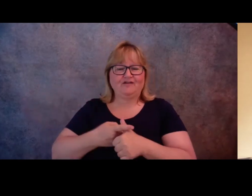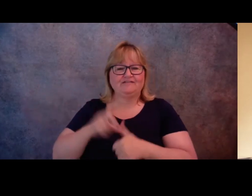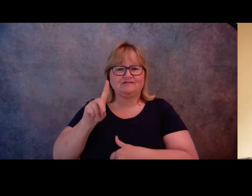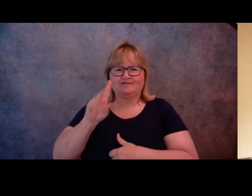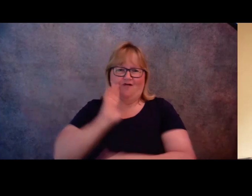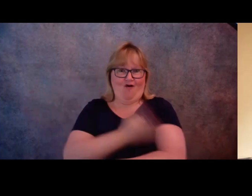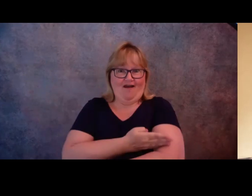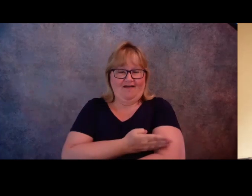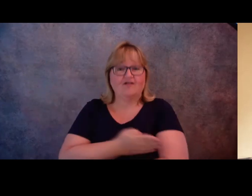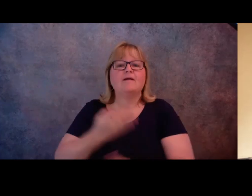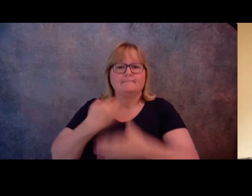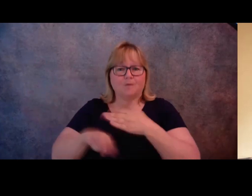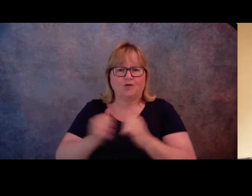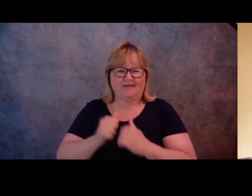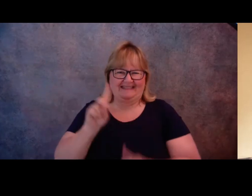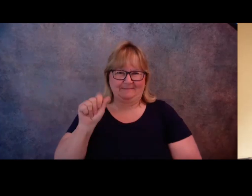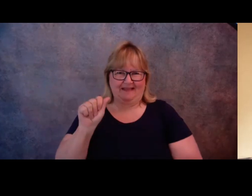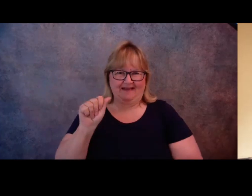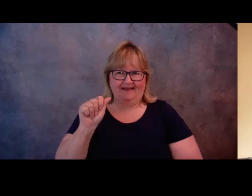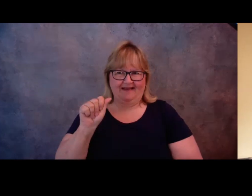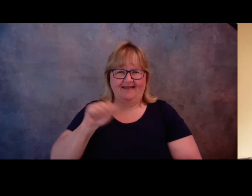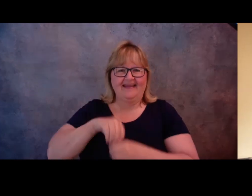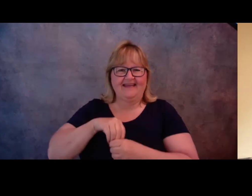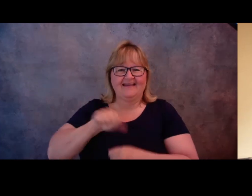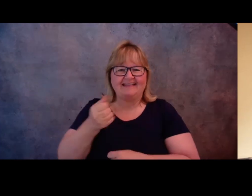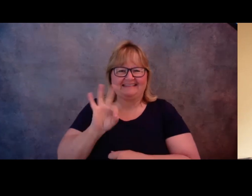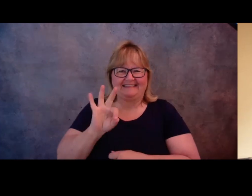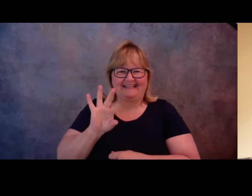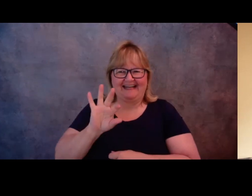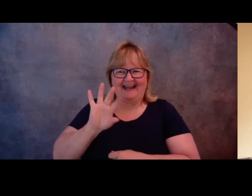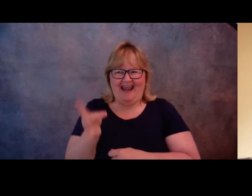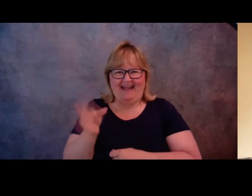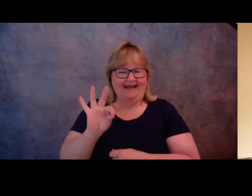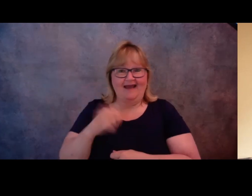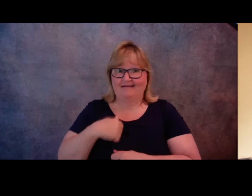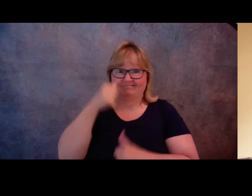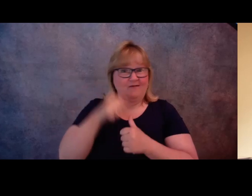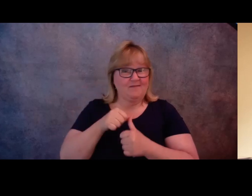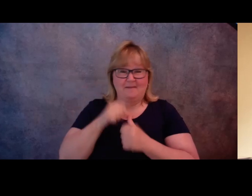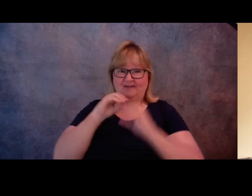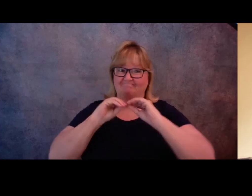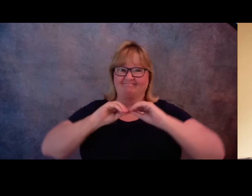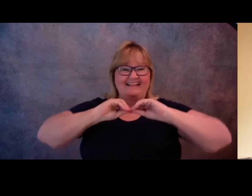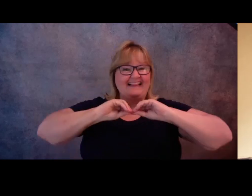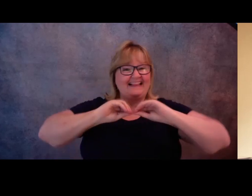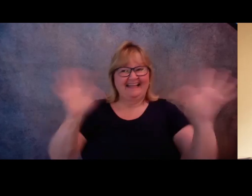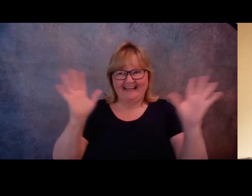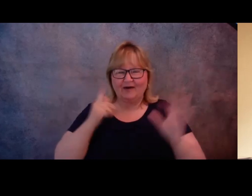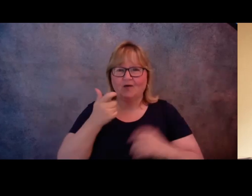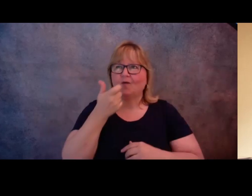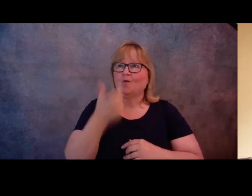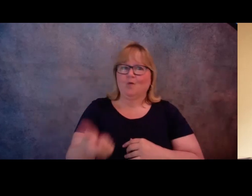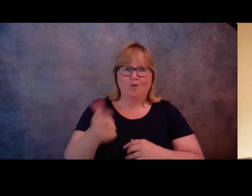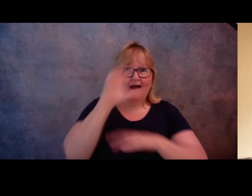in 1989. And I remember as if it were yesterday, watching President